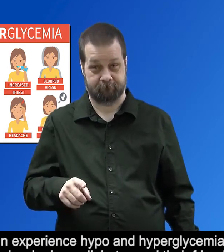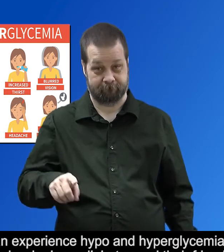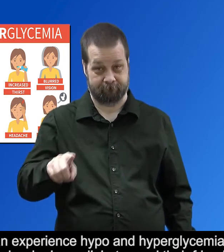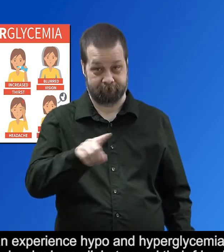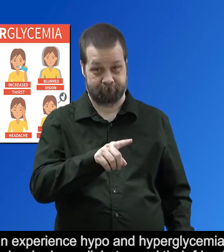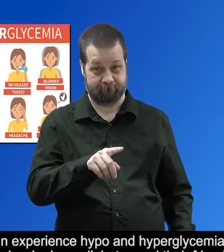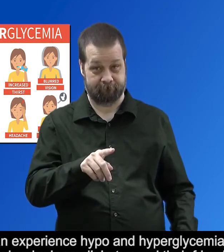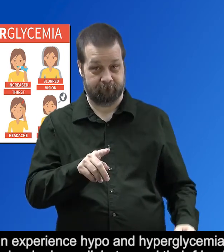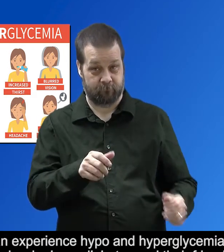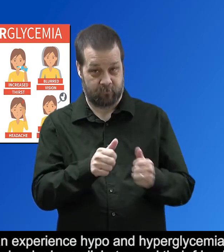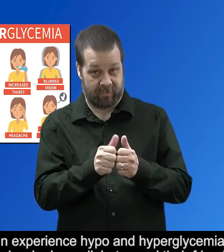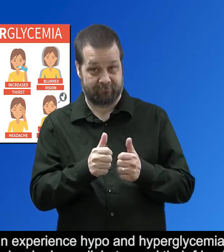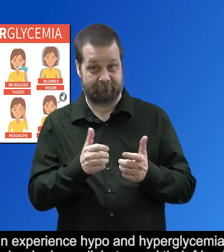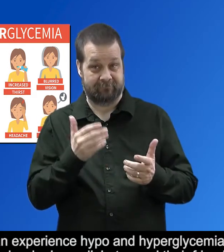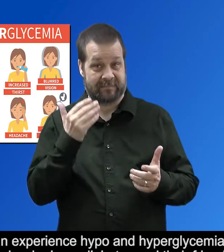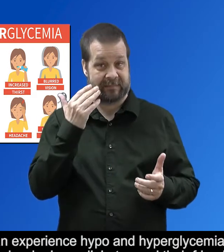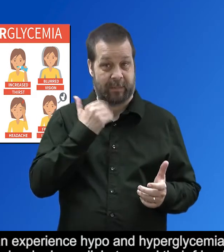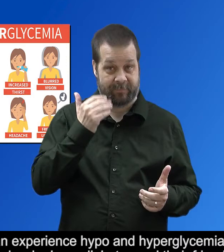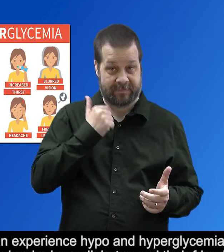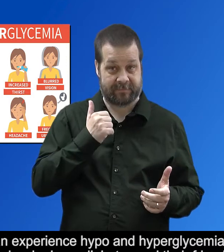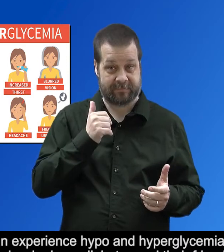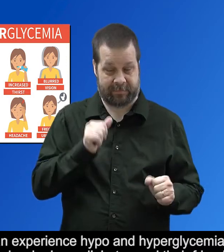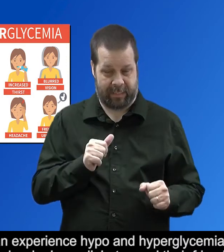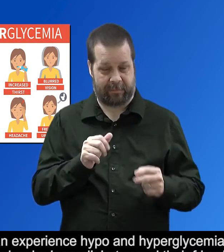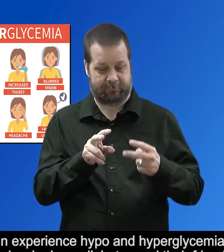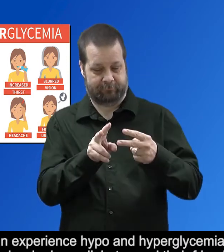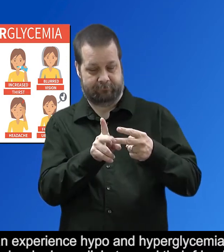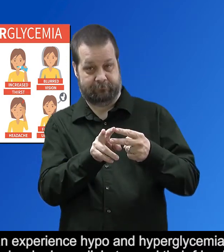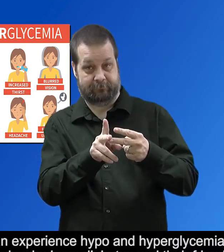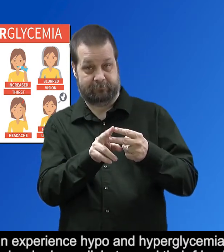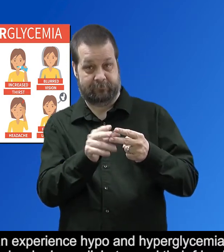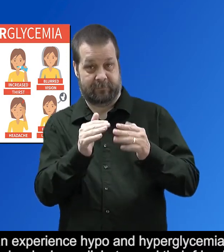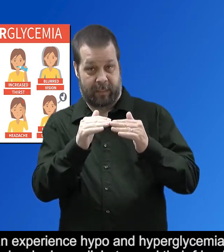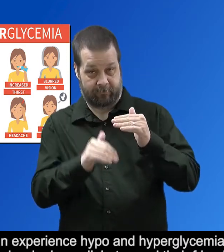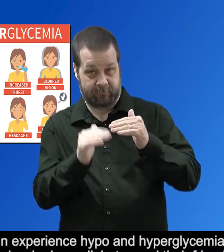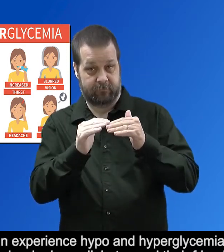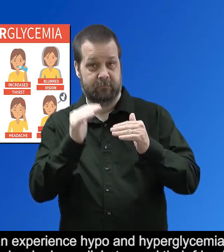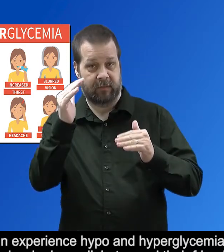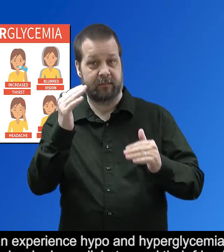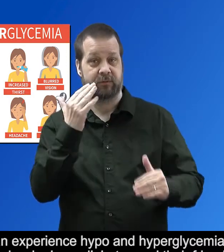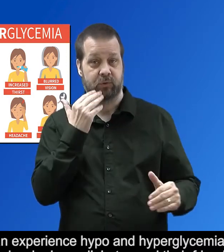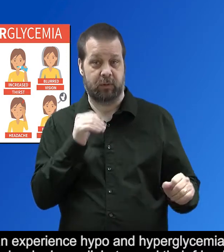People with diabetes can experience hypo and hyperglycemia.